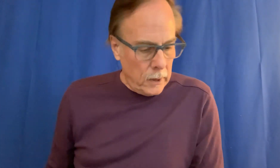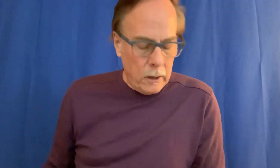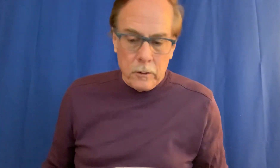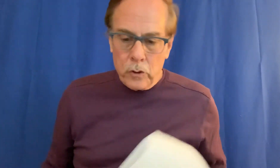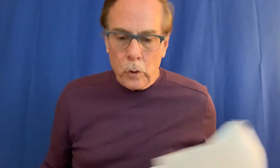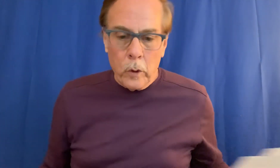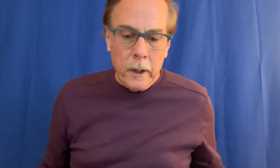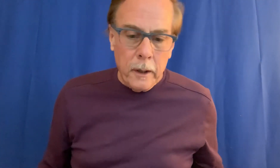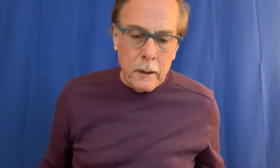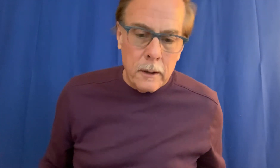Enjoy.